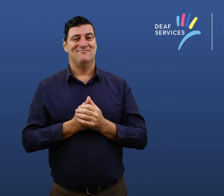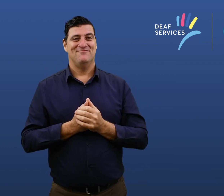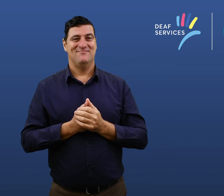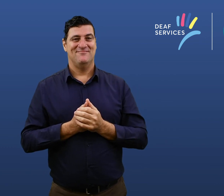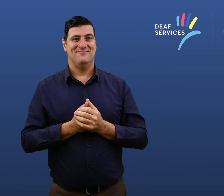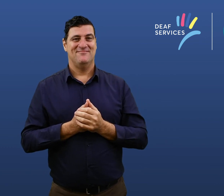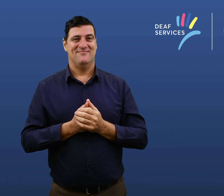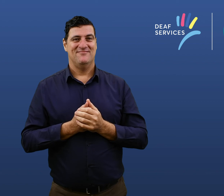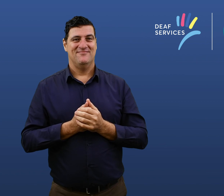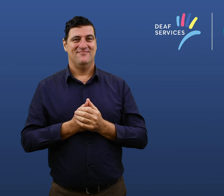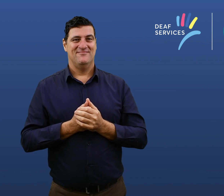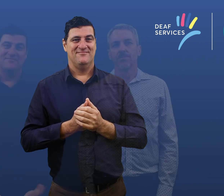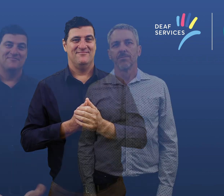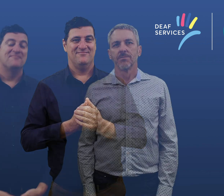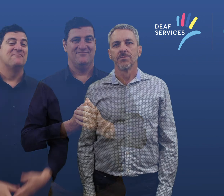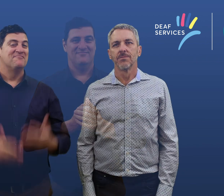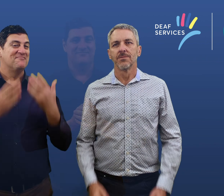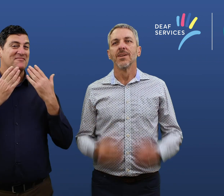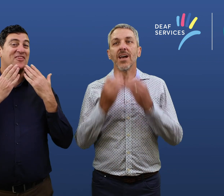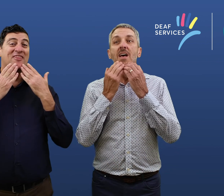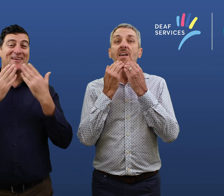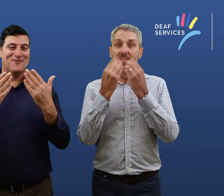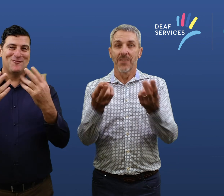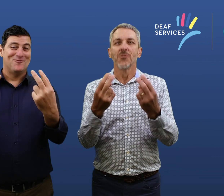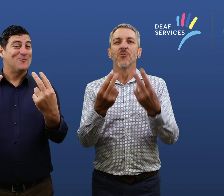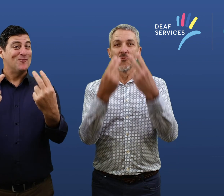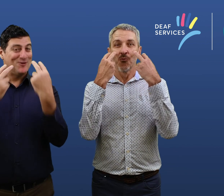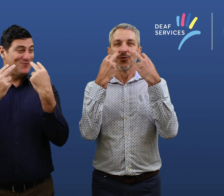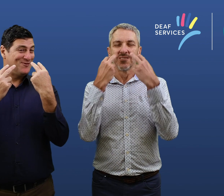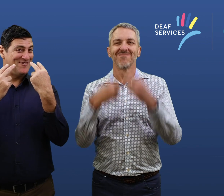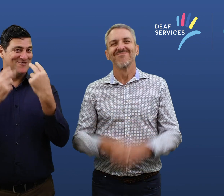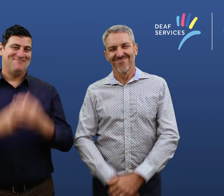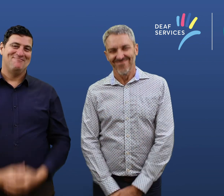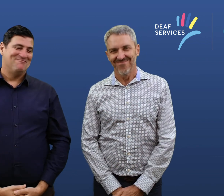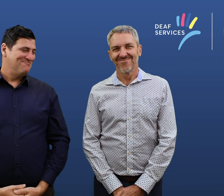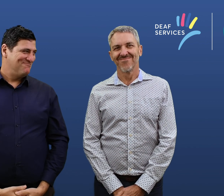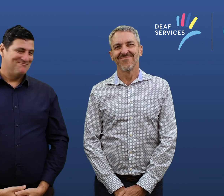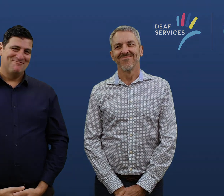with you in due course. Thank you for watching.